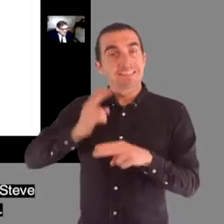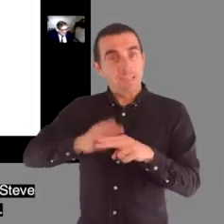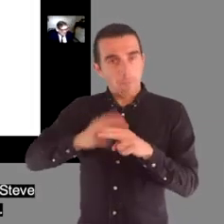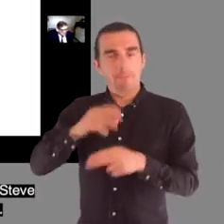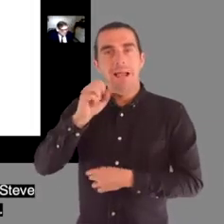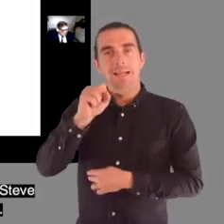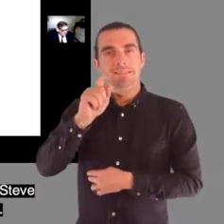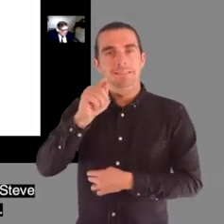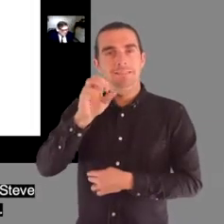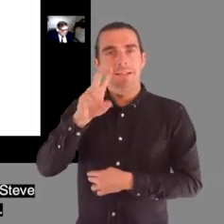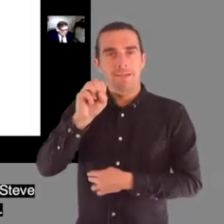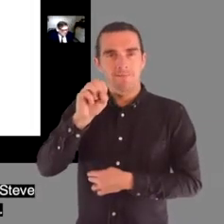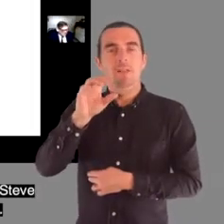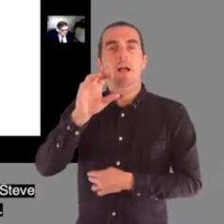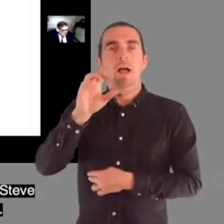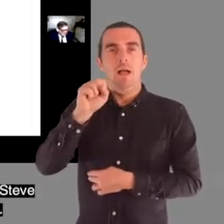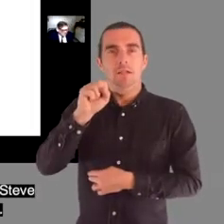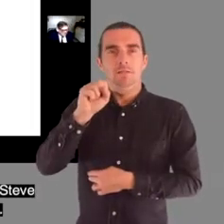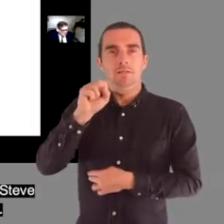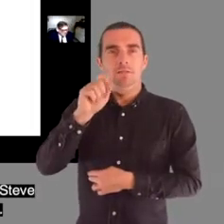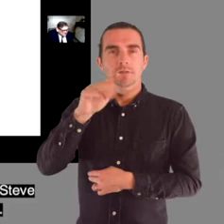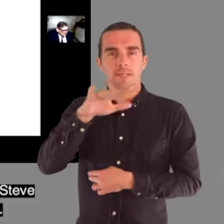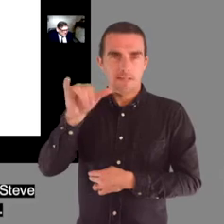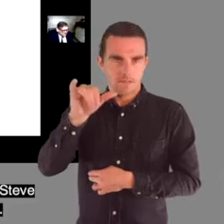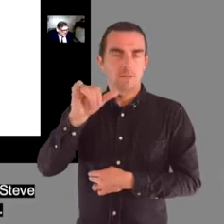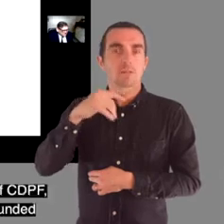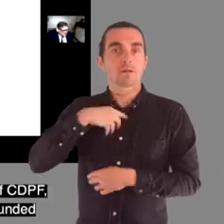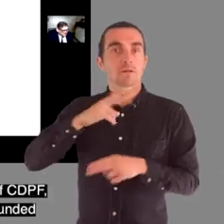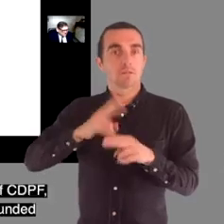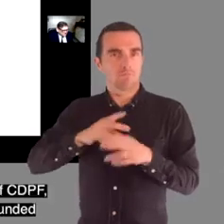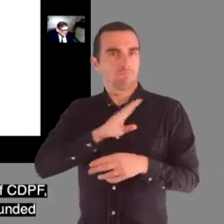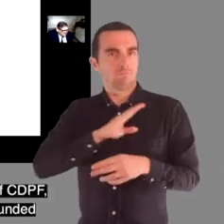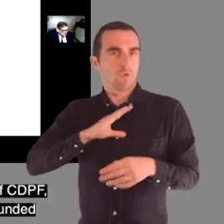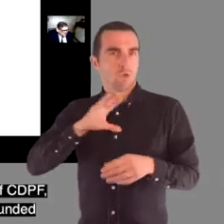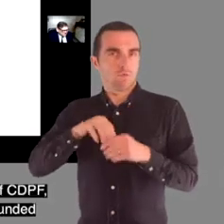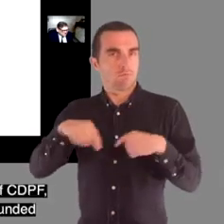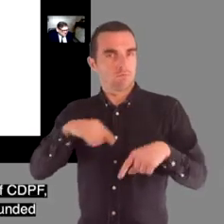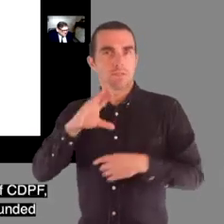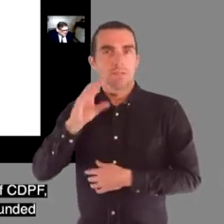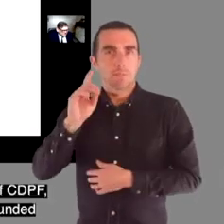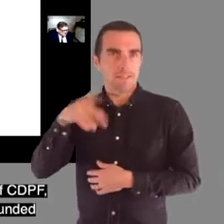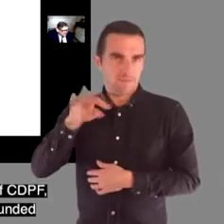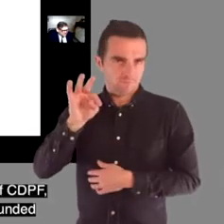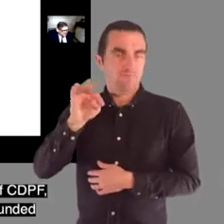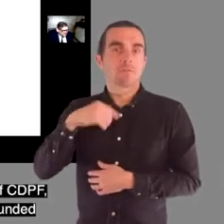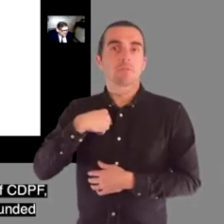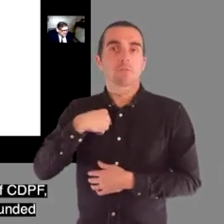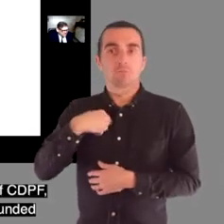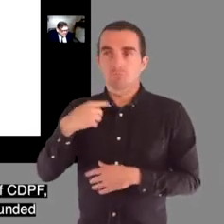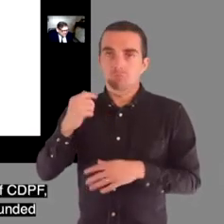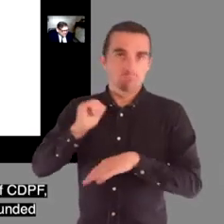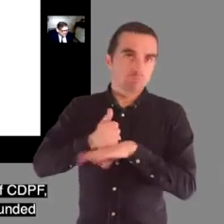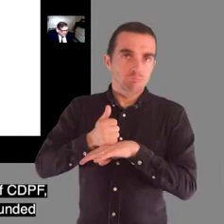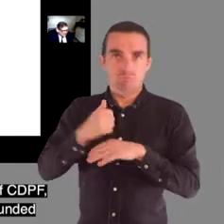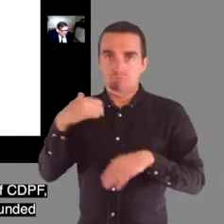Hi there, my name is Steve Esty and I'm from Canada. I'm on the board of directors of CDPF and